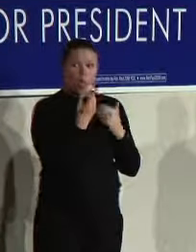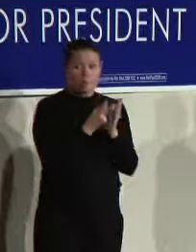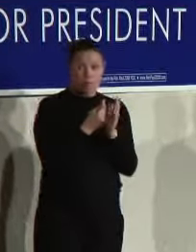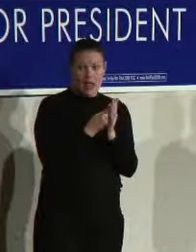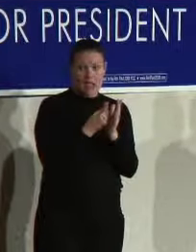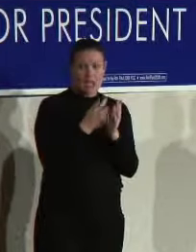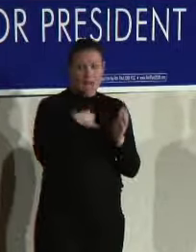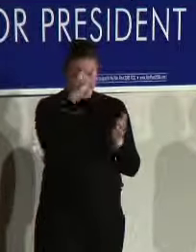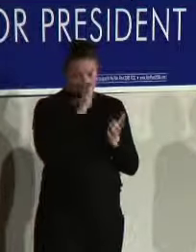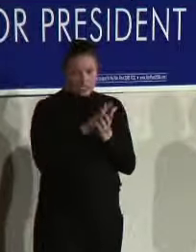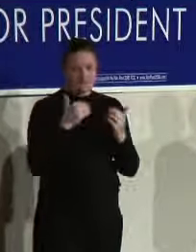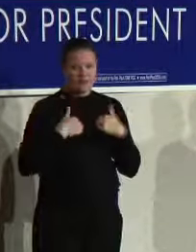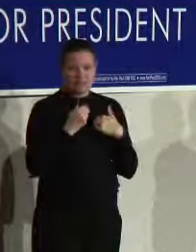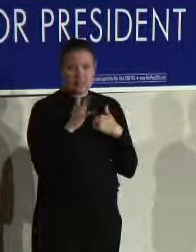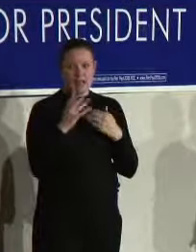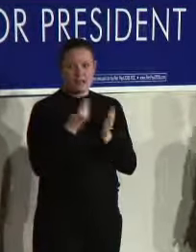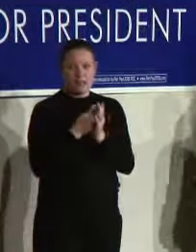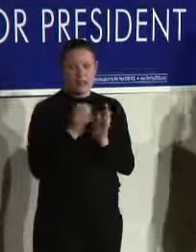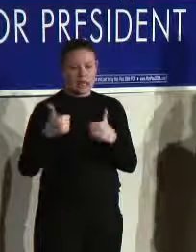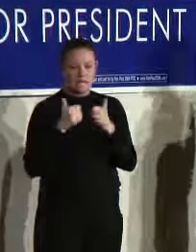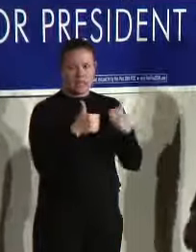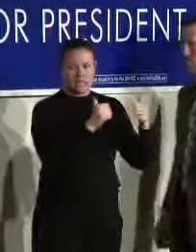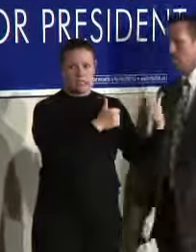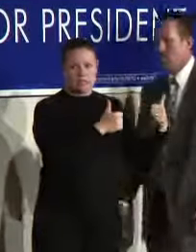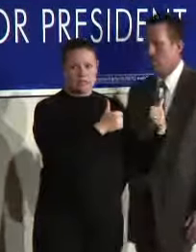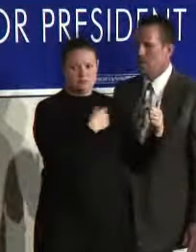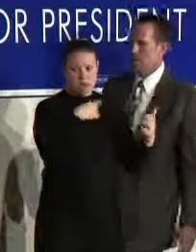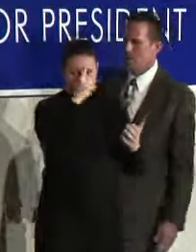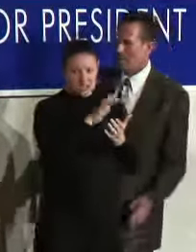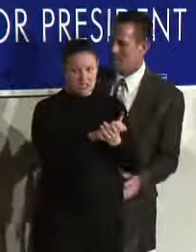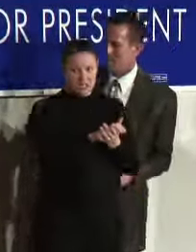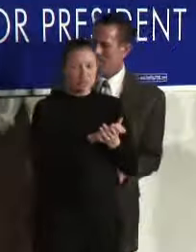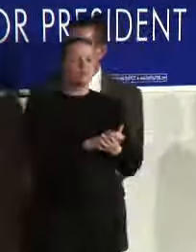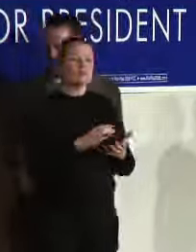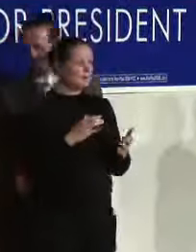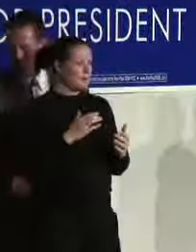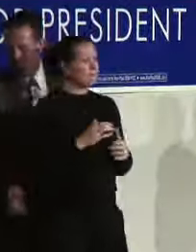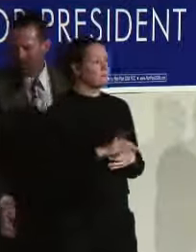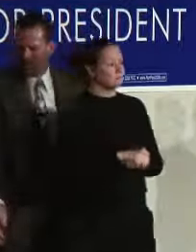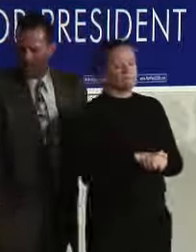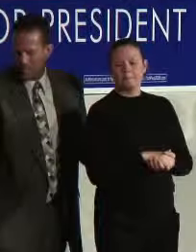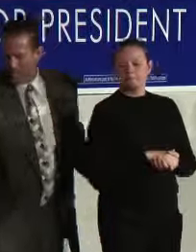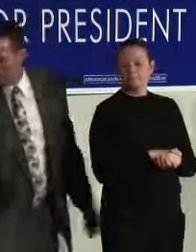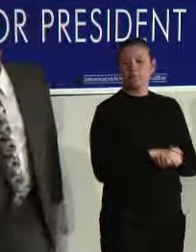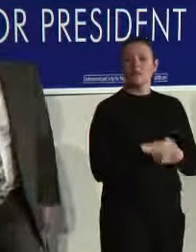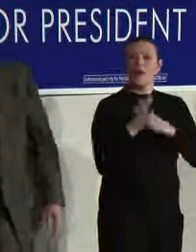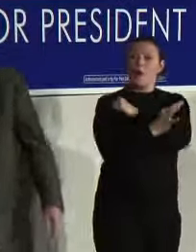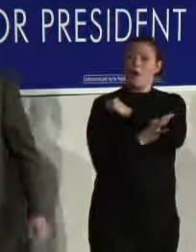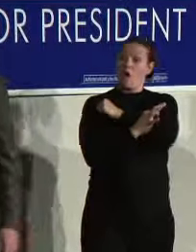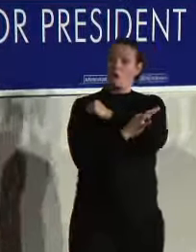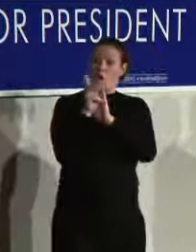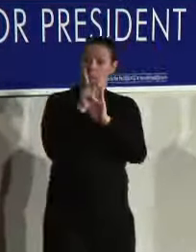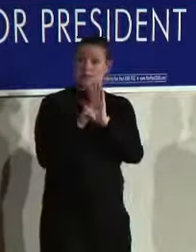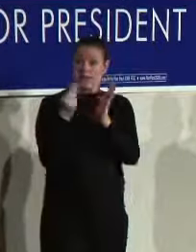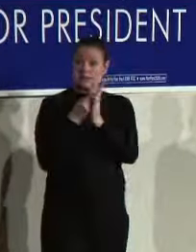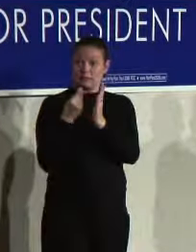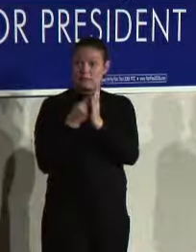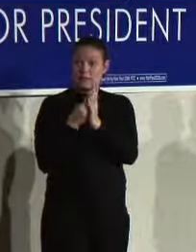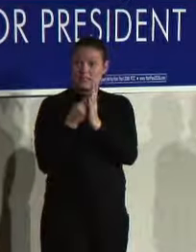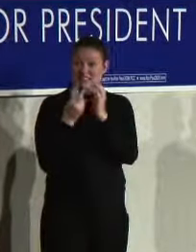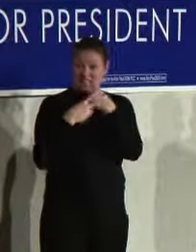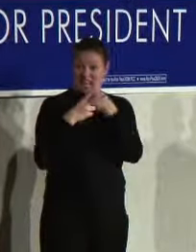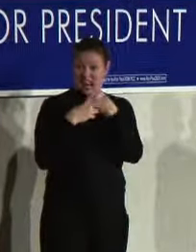of it. What I would do if I could save these hundreds of billions of dollars from our foreign policy, I would tie the people over that